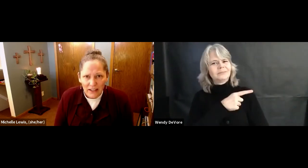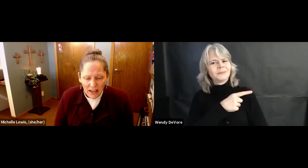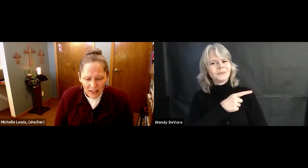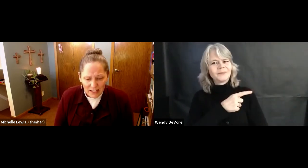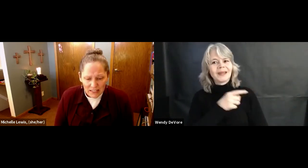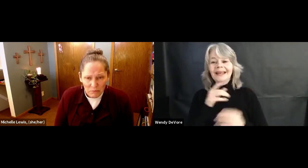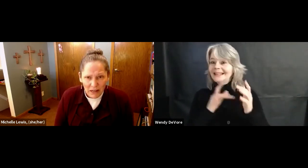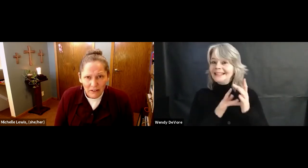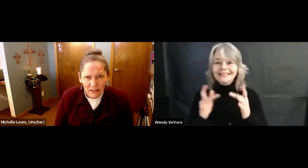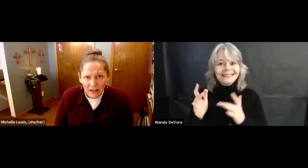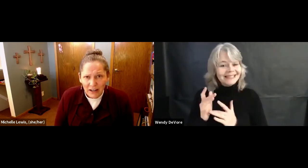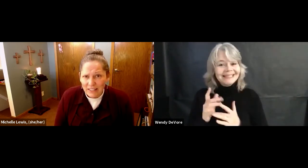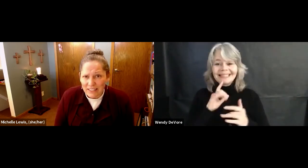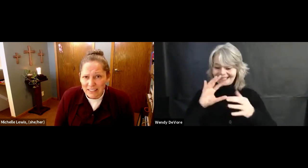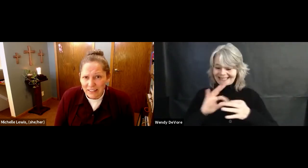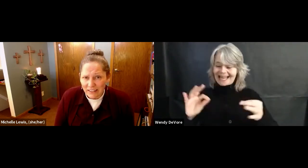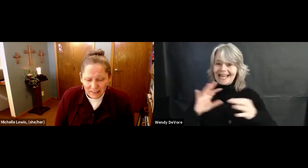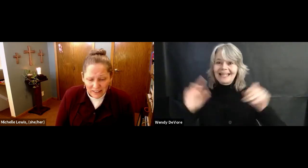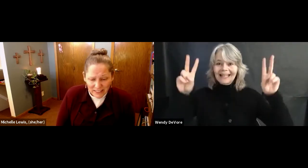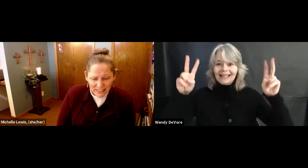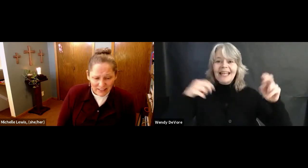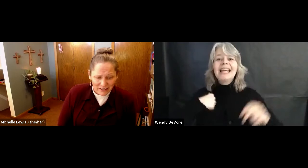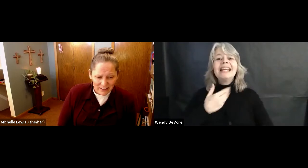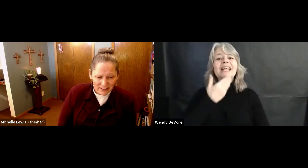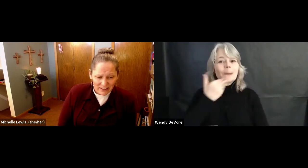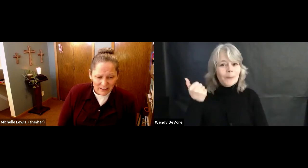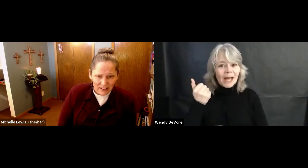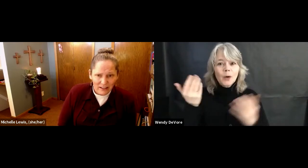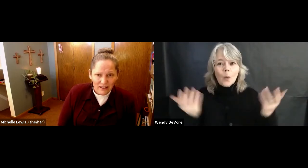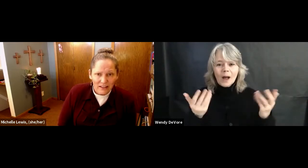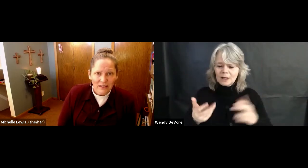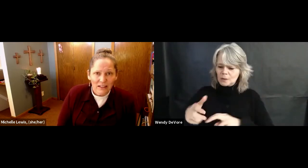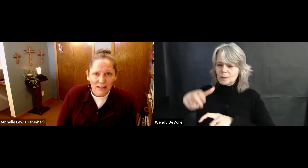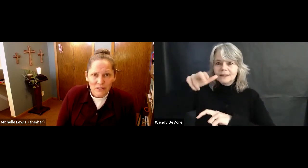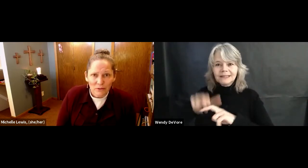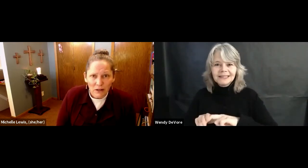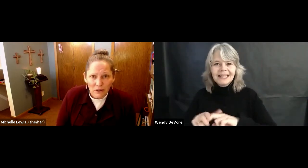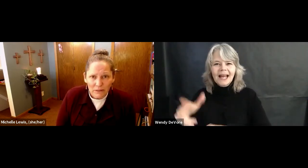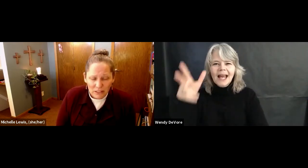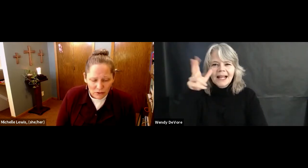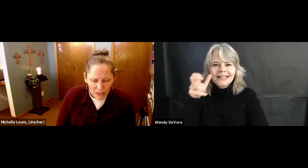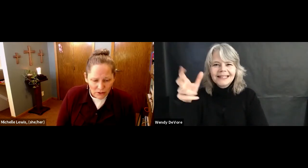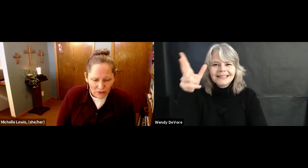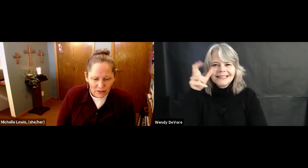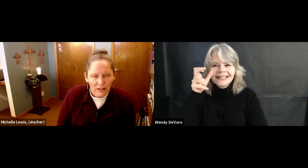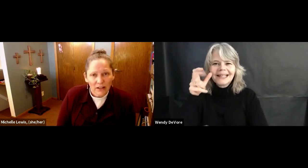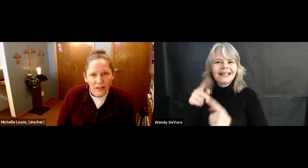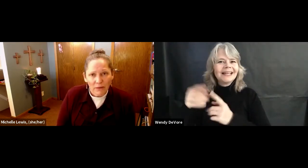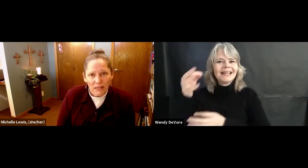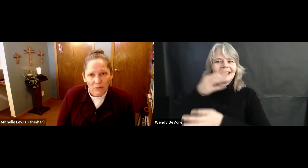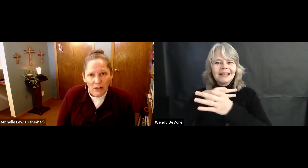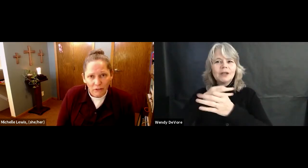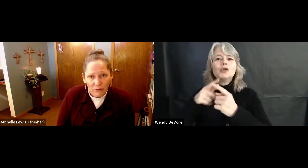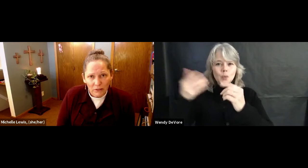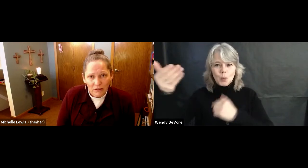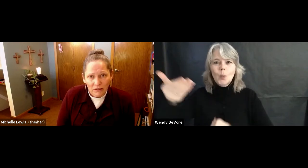said, it is better to sit and listen than to welcome the stranger and make